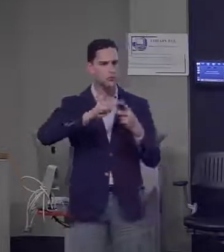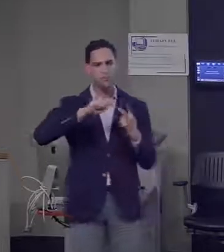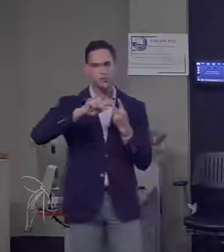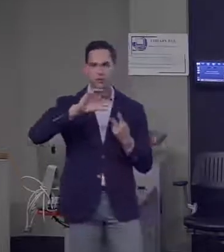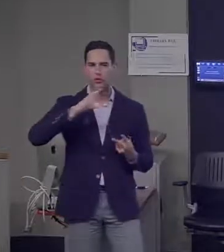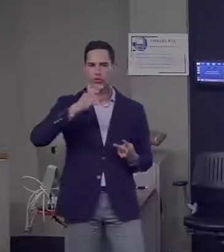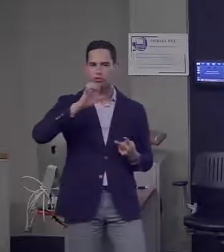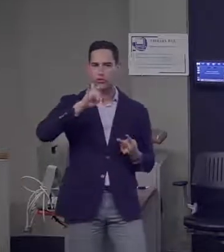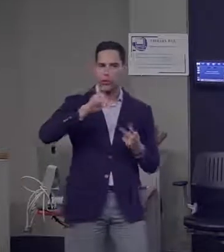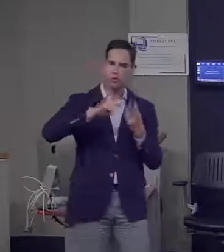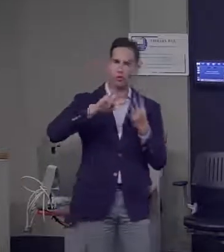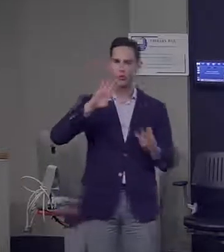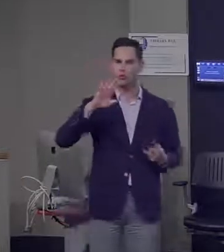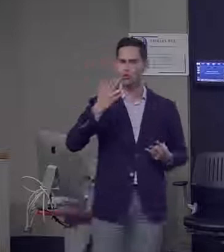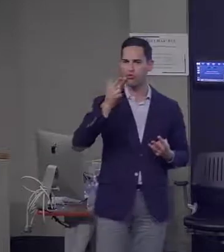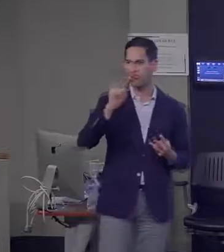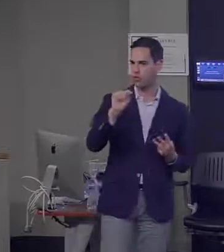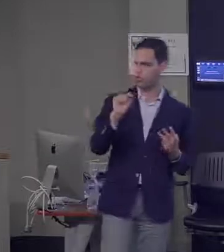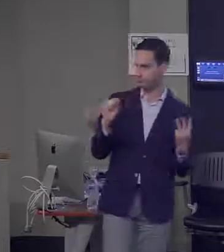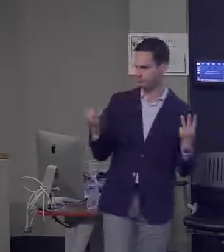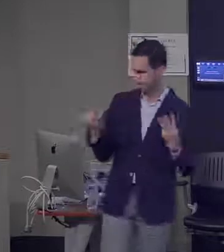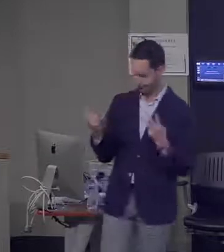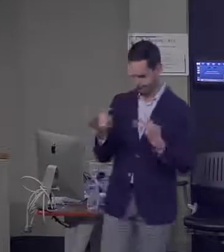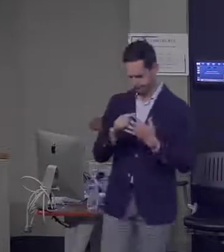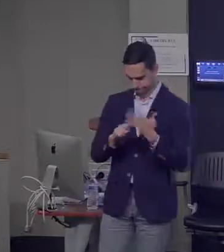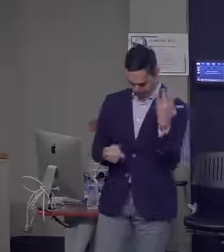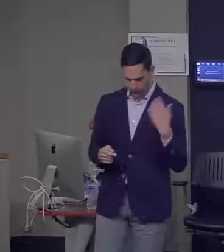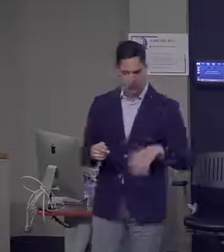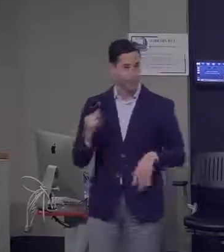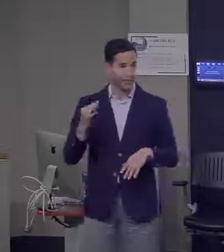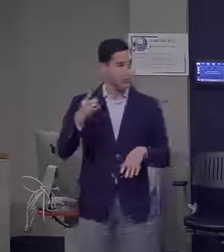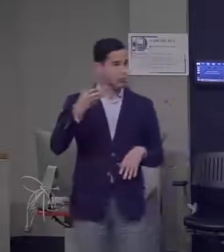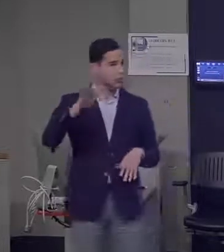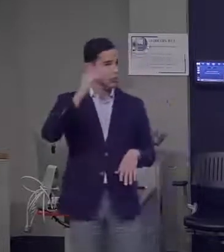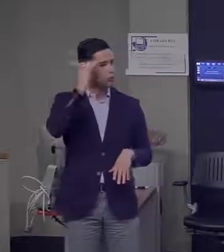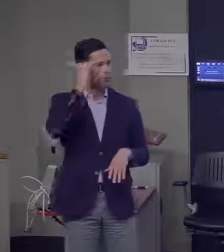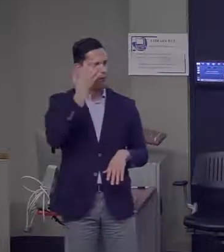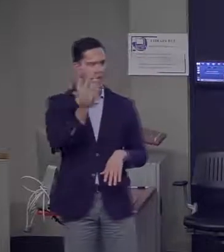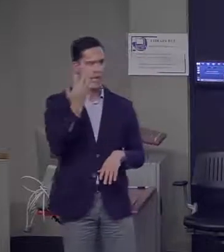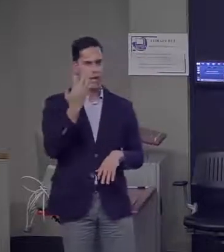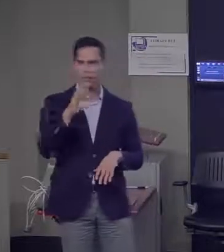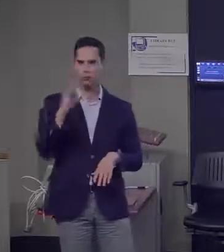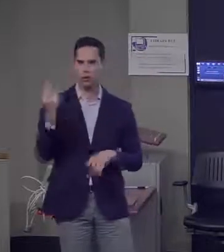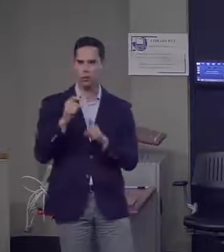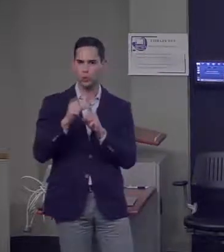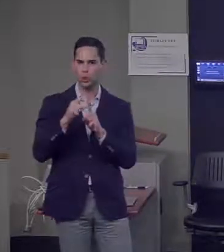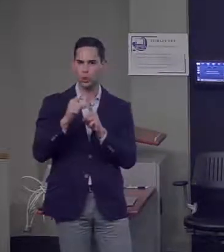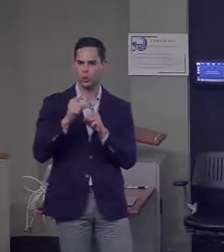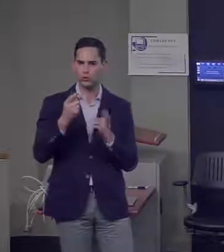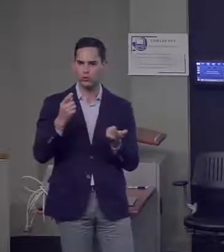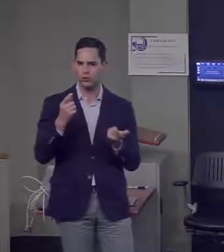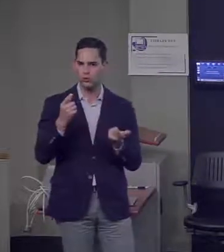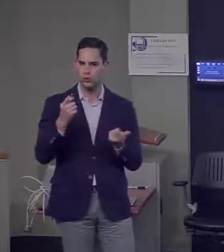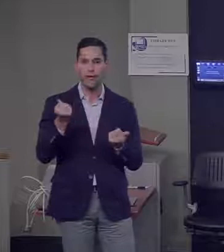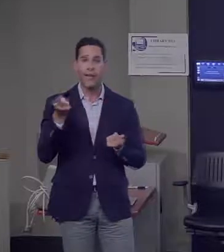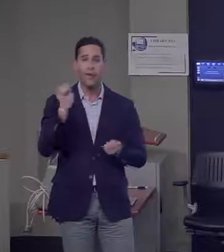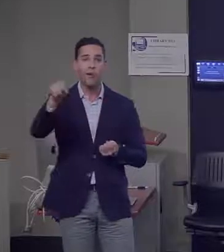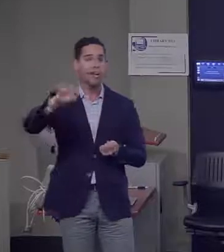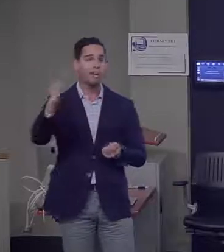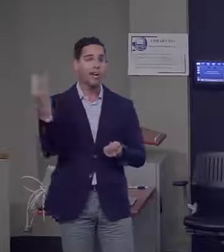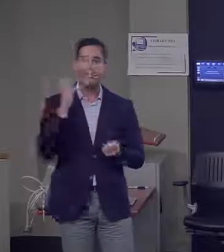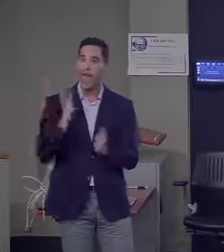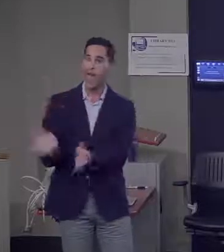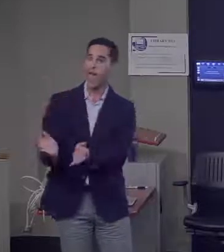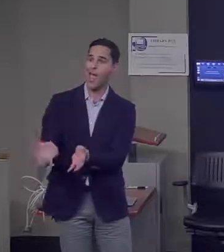etc. If you only knew 5 French words, you really couldn't carry on a good conversation. And if you had